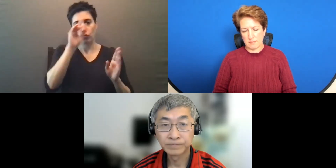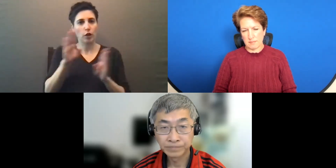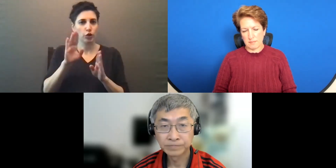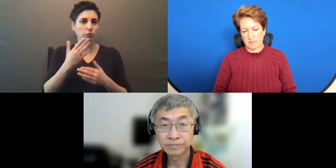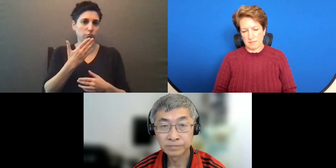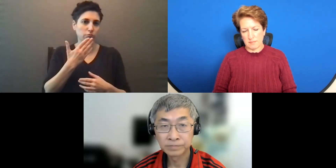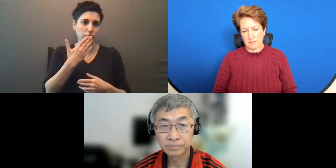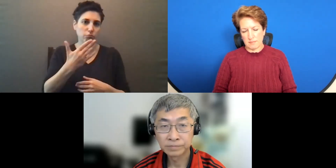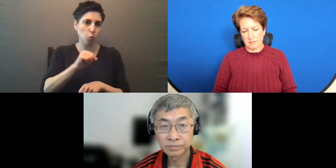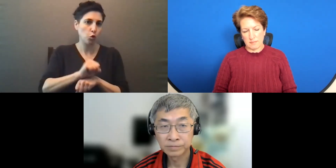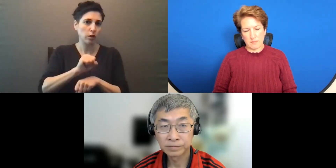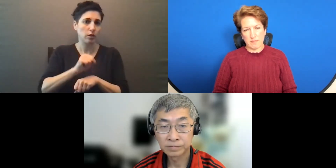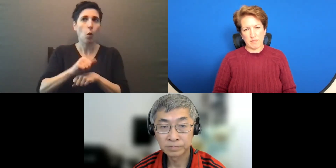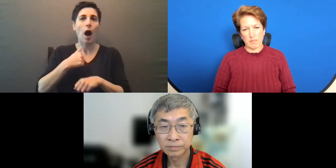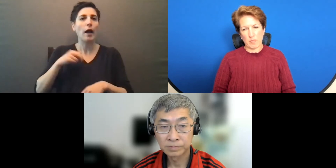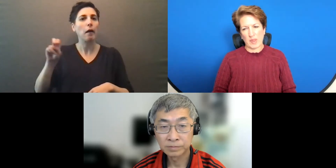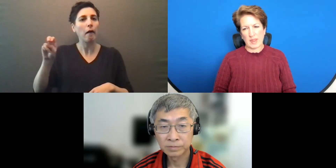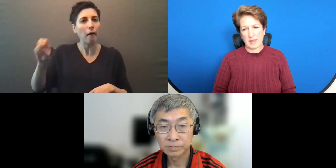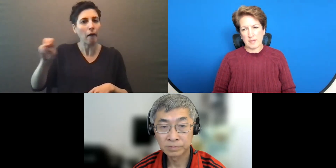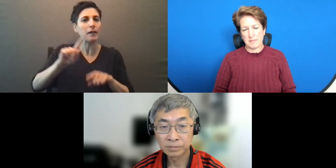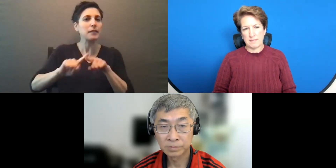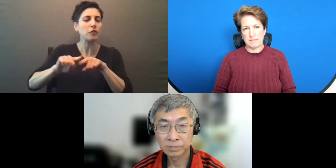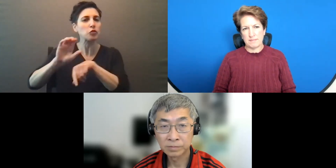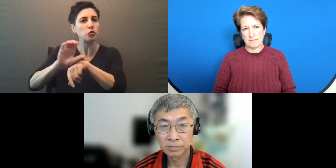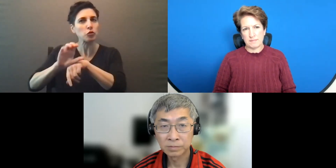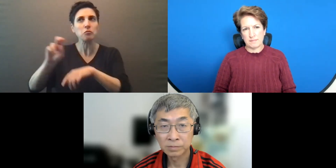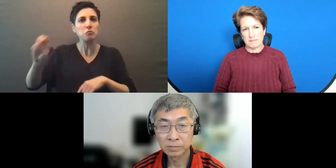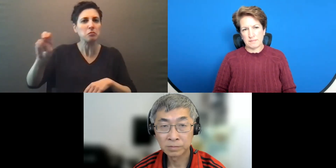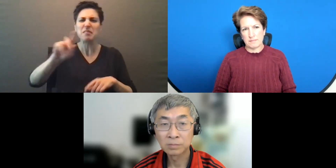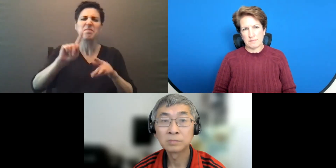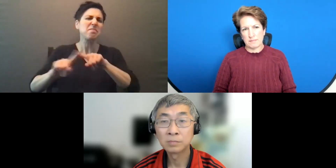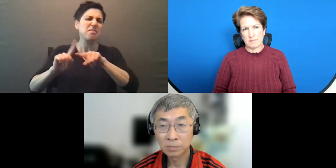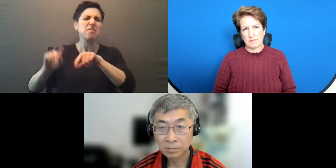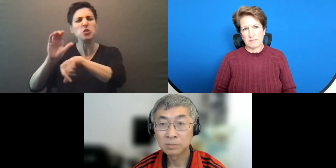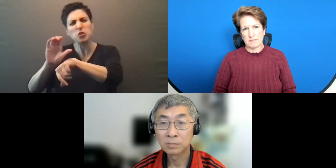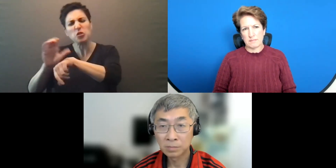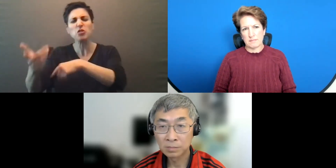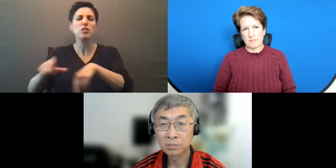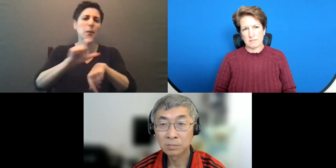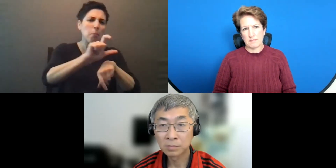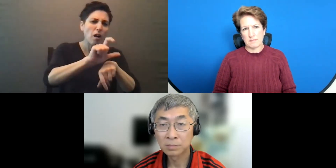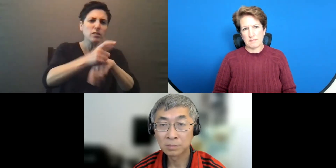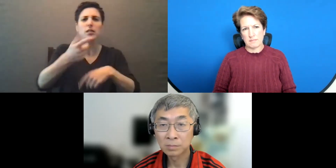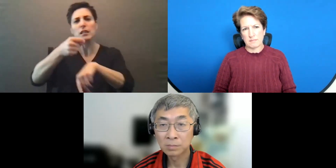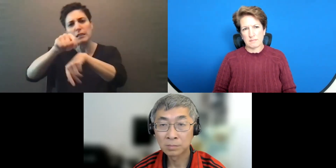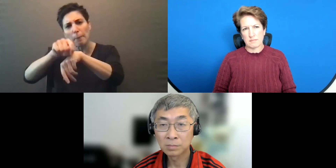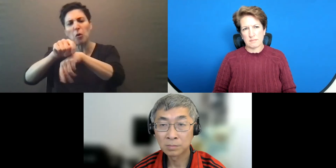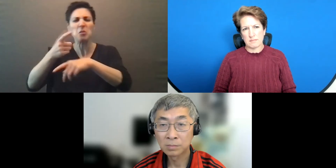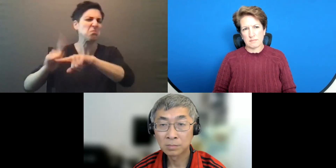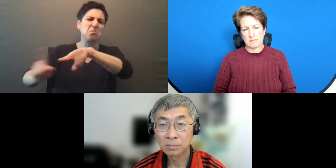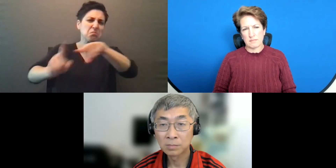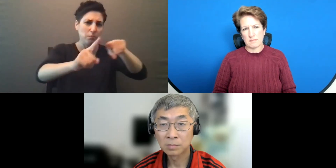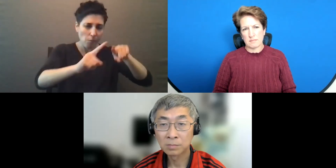church, ask them, even the Jamaat Khanas, temple, mosque, And we are right now